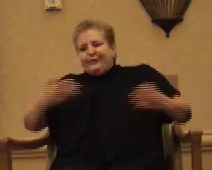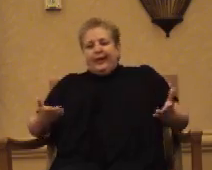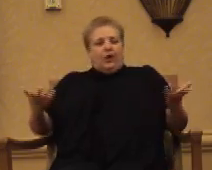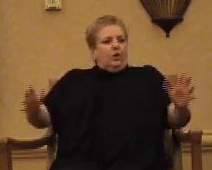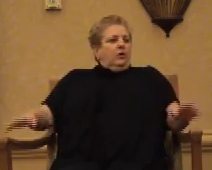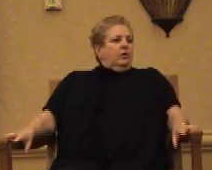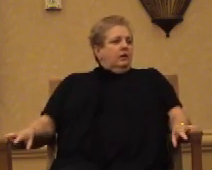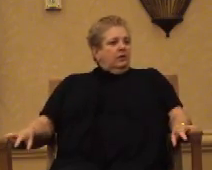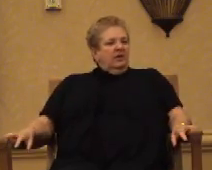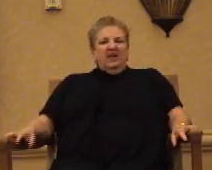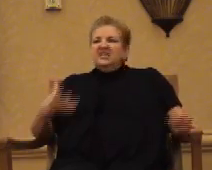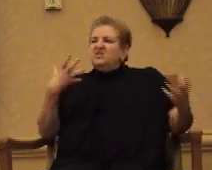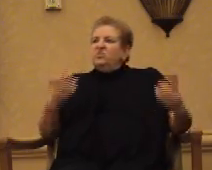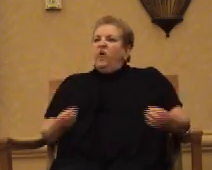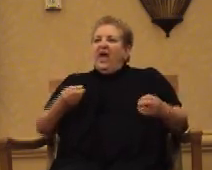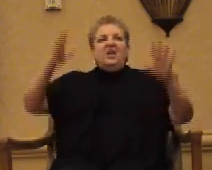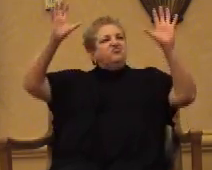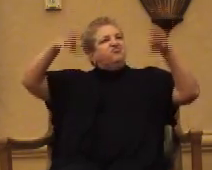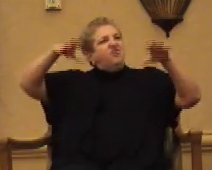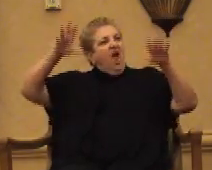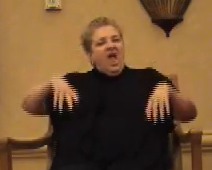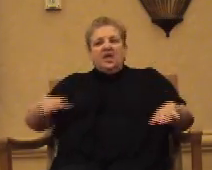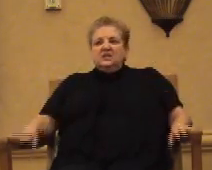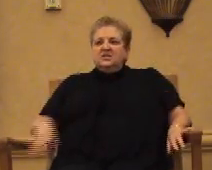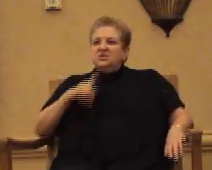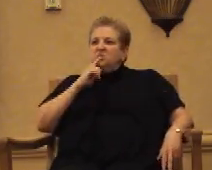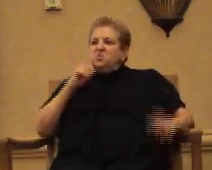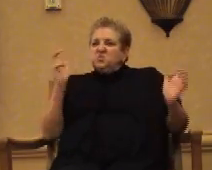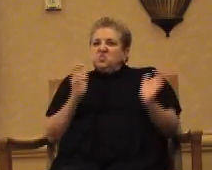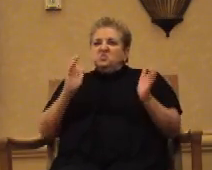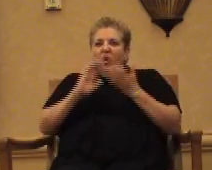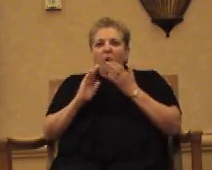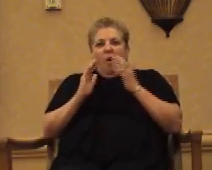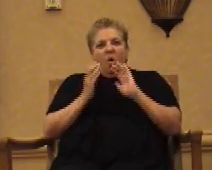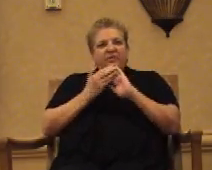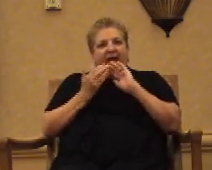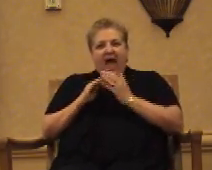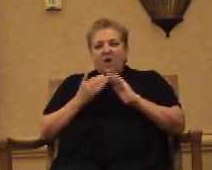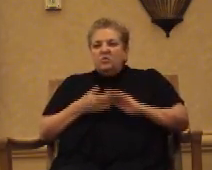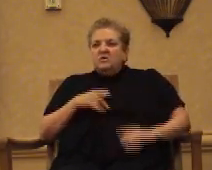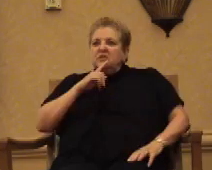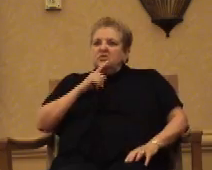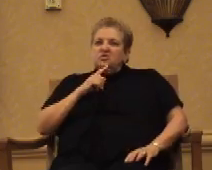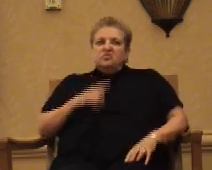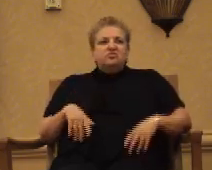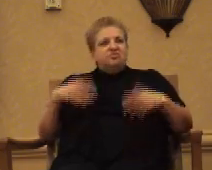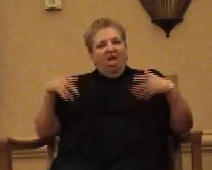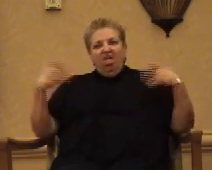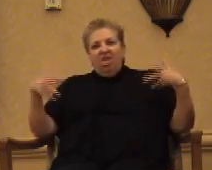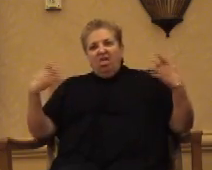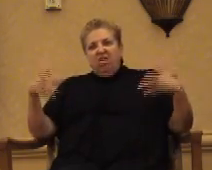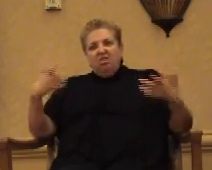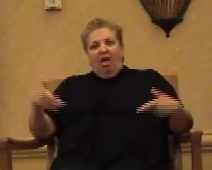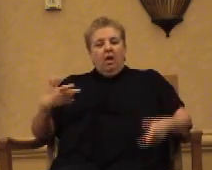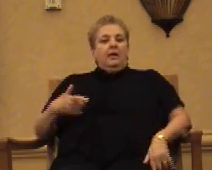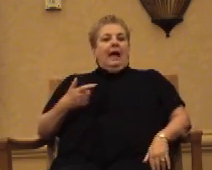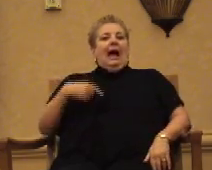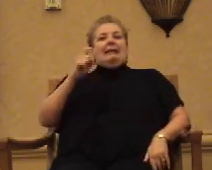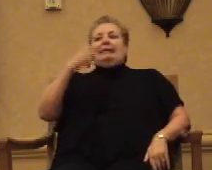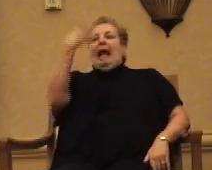It's wet, it rains, it's too small, it's too cold, it's too whatever. I need to get out of here. And you gave me the